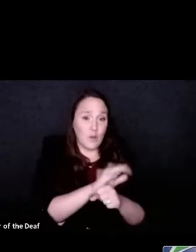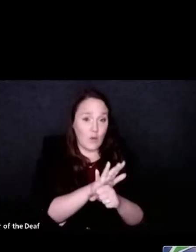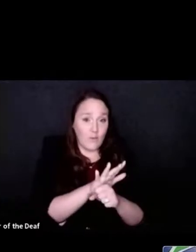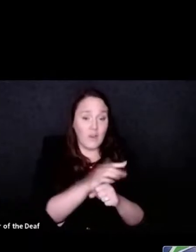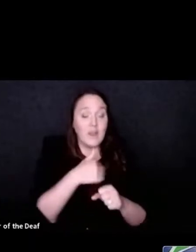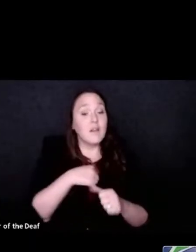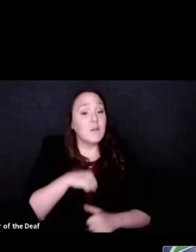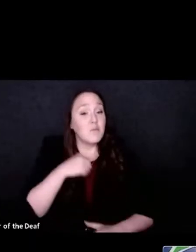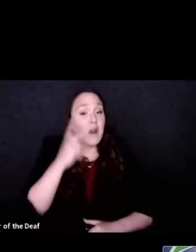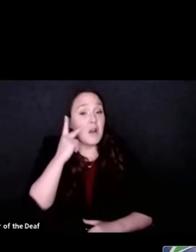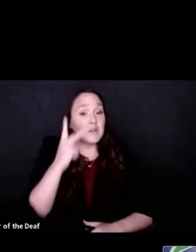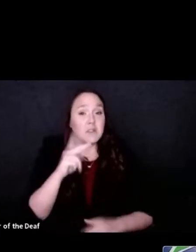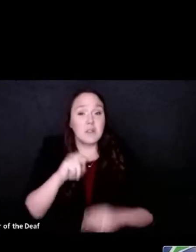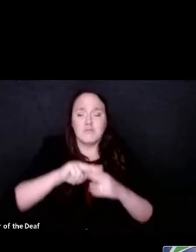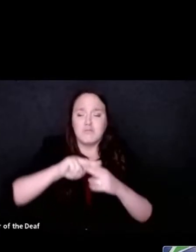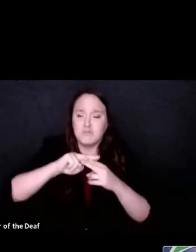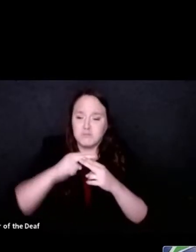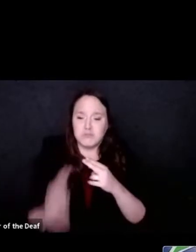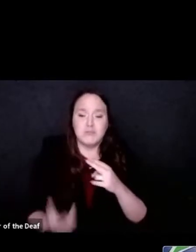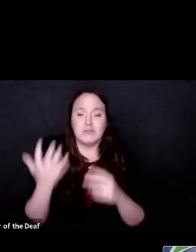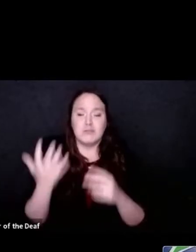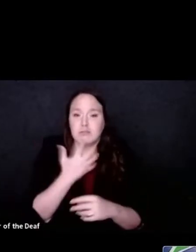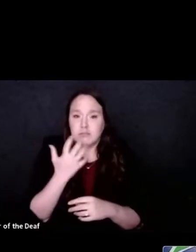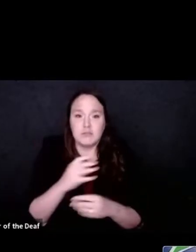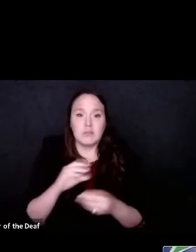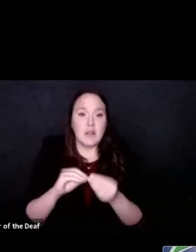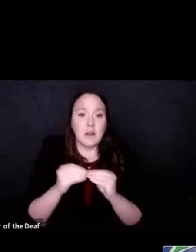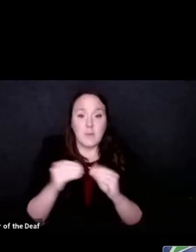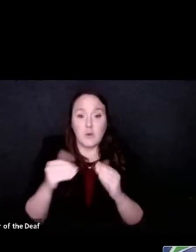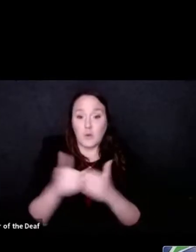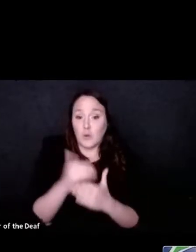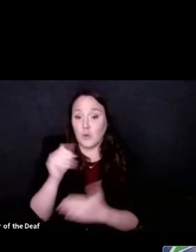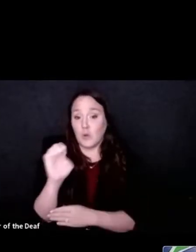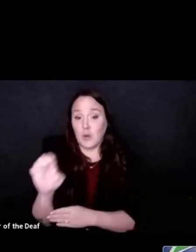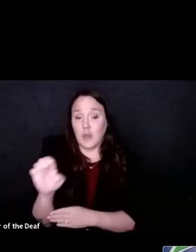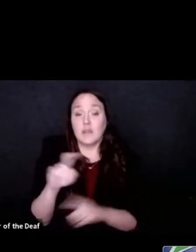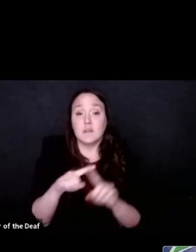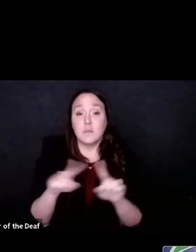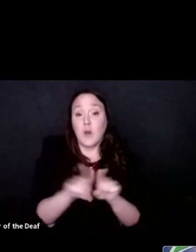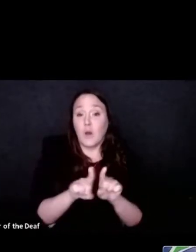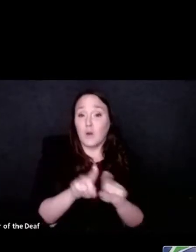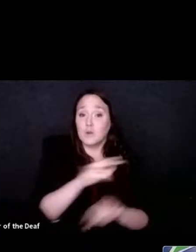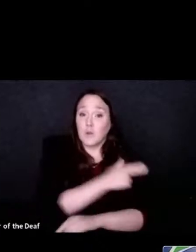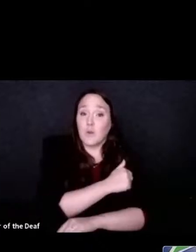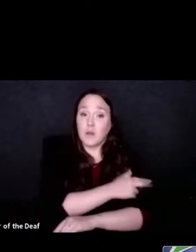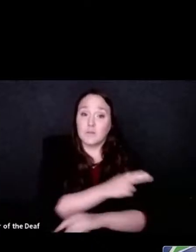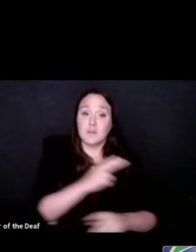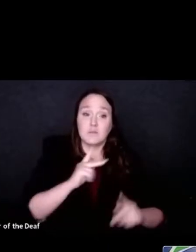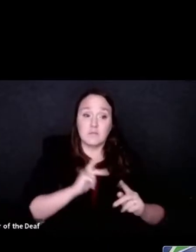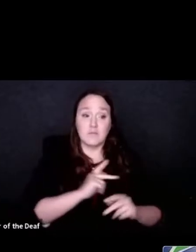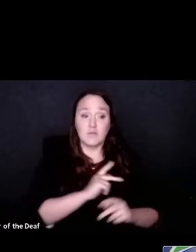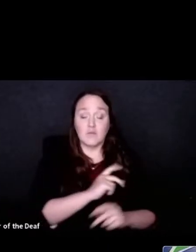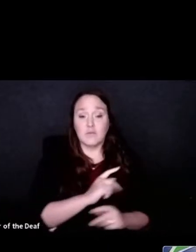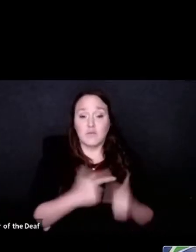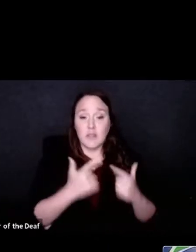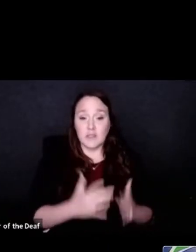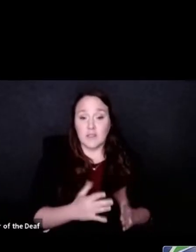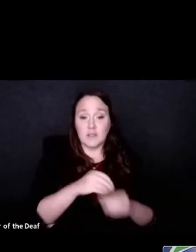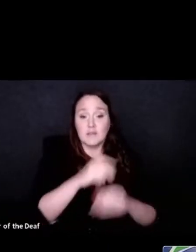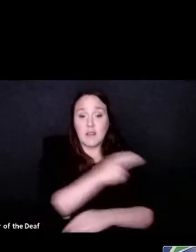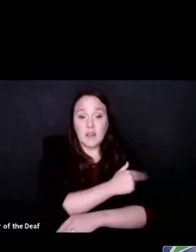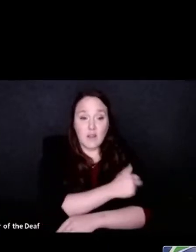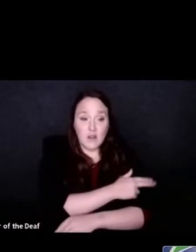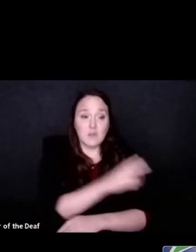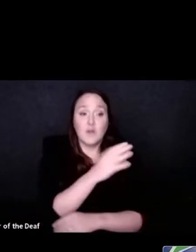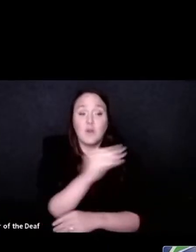we have seen a precipitous drop in the number of new cases, as Charity mentioned, but also in the number of hospitalizations and a number of deaths related to